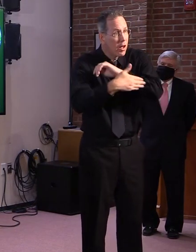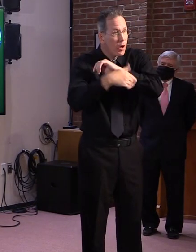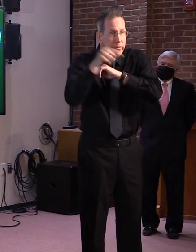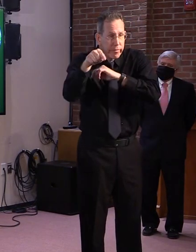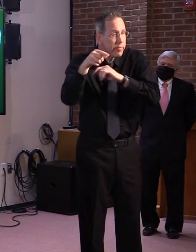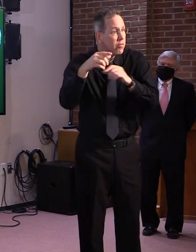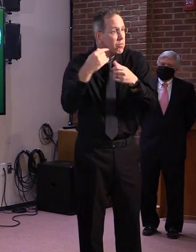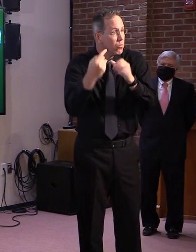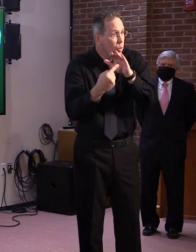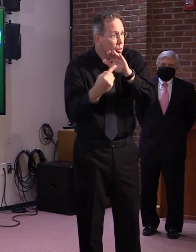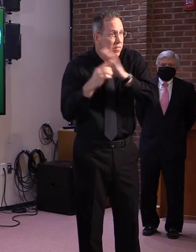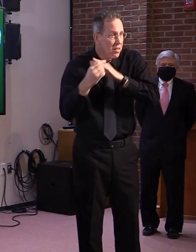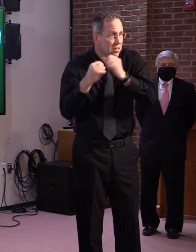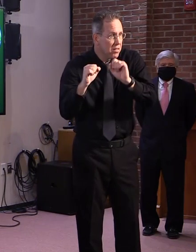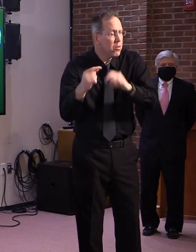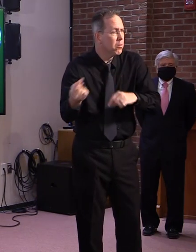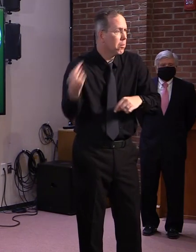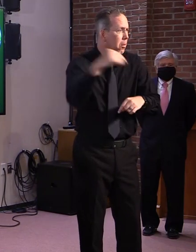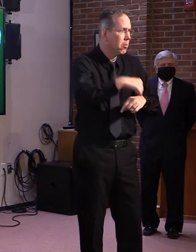Mm-hmm. Thank you.